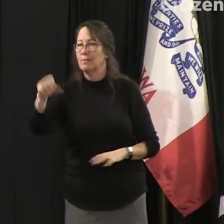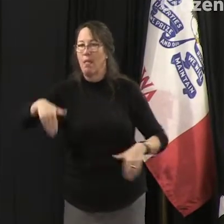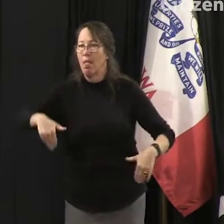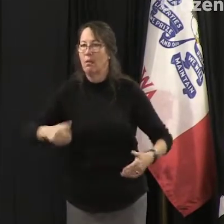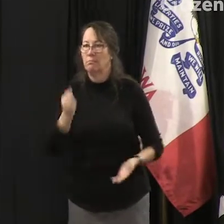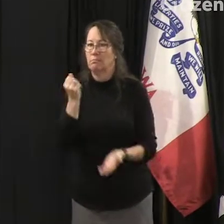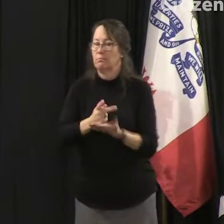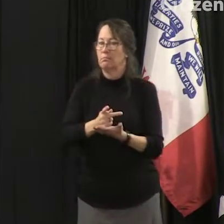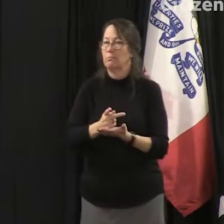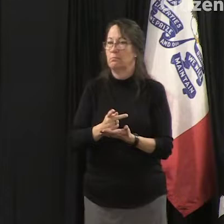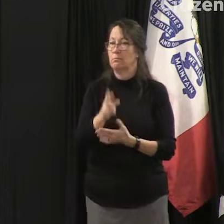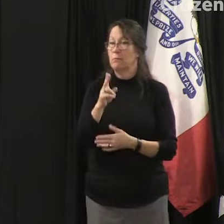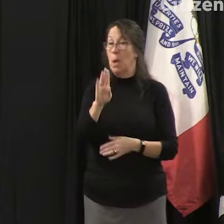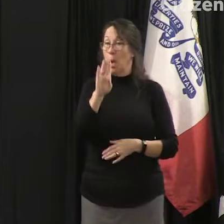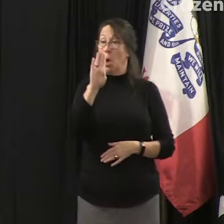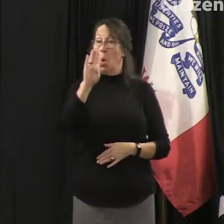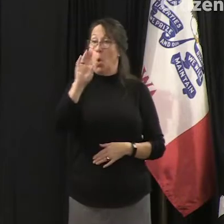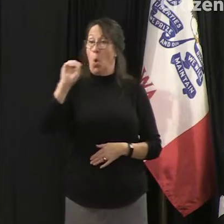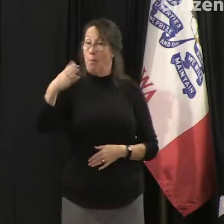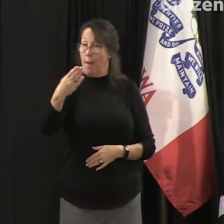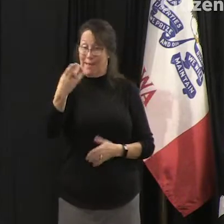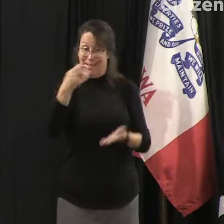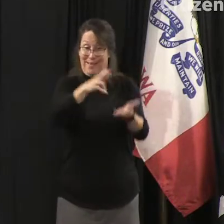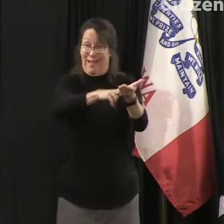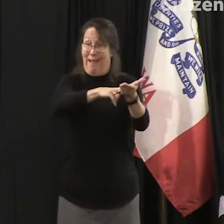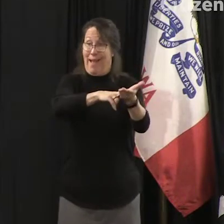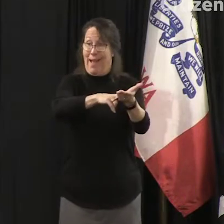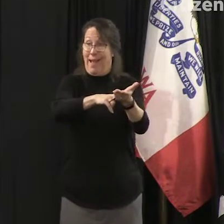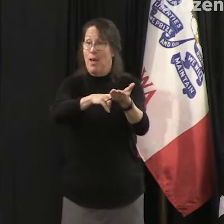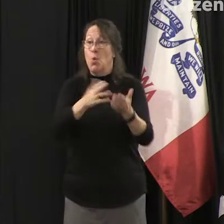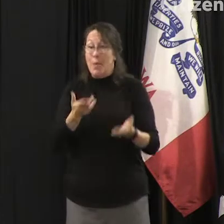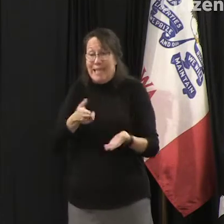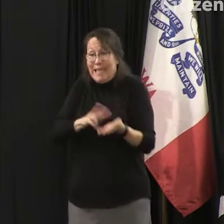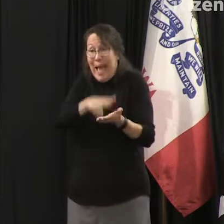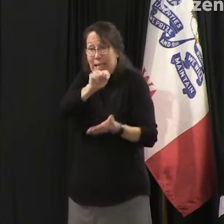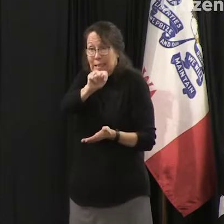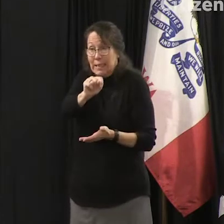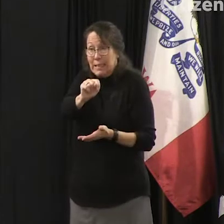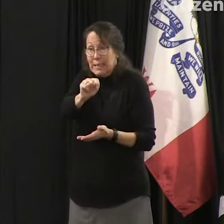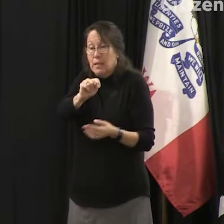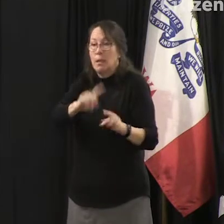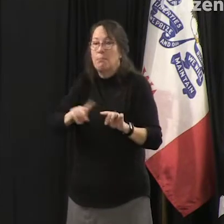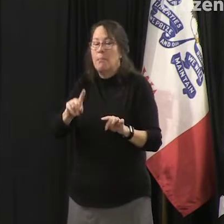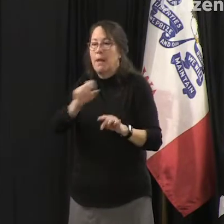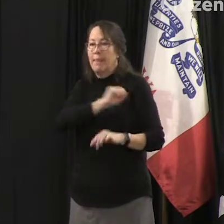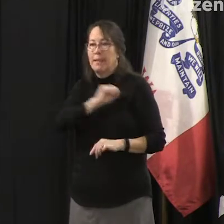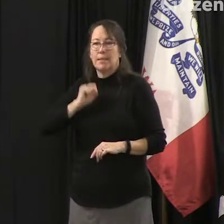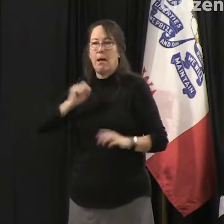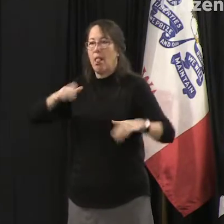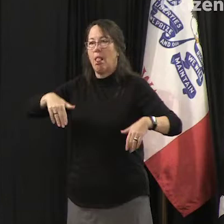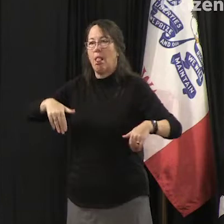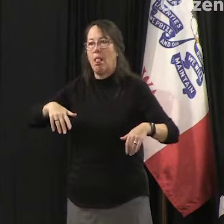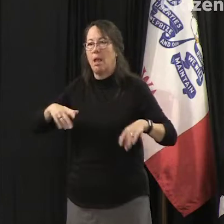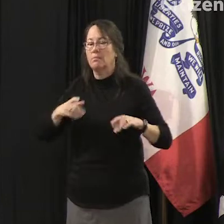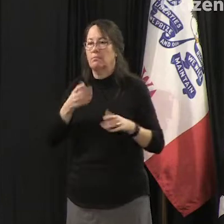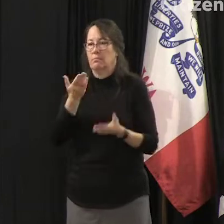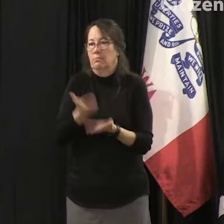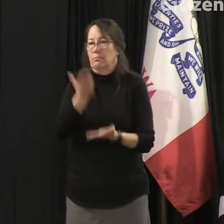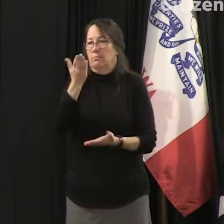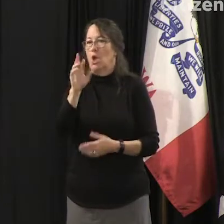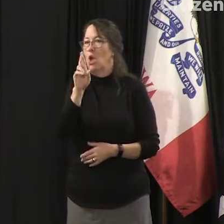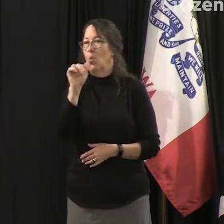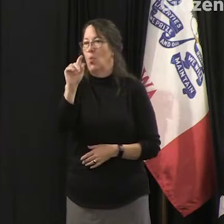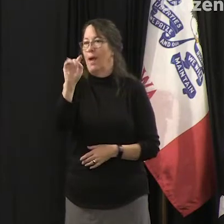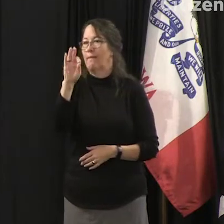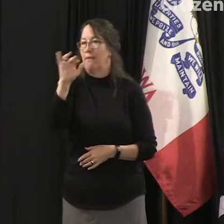Now again, Barack Obama signed it, so we are a signatory, but the Senate has yet to ratify it.